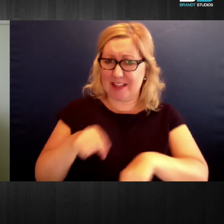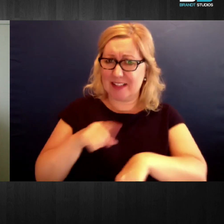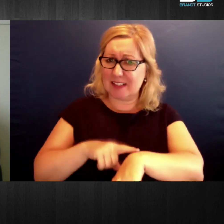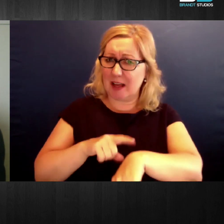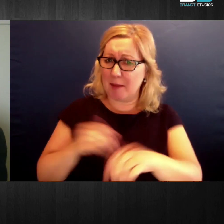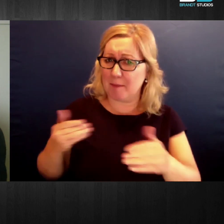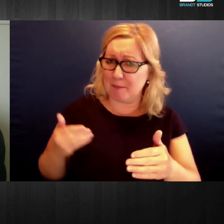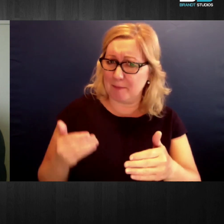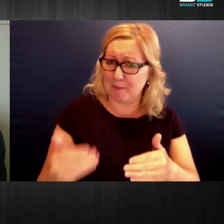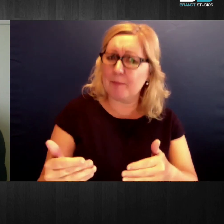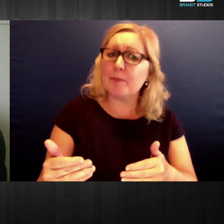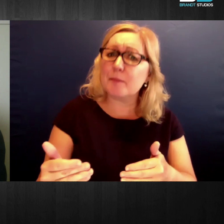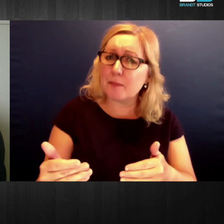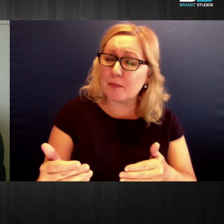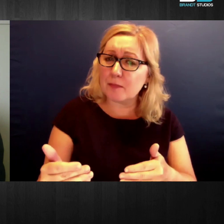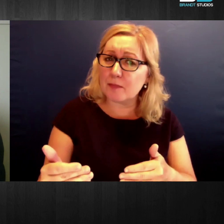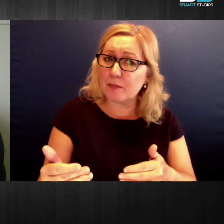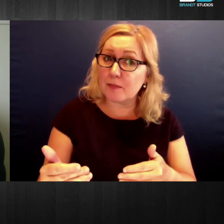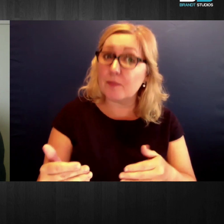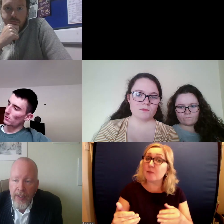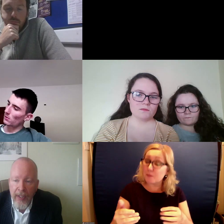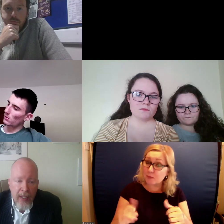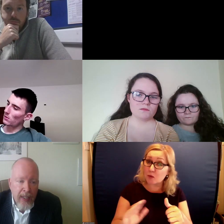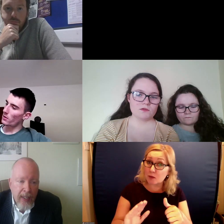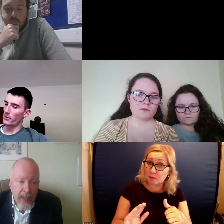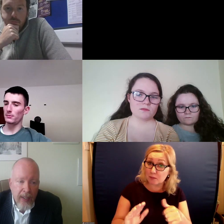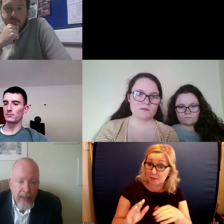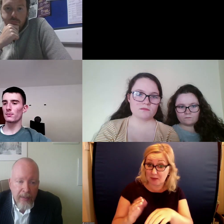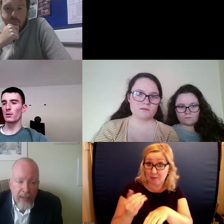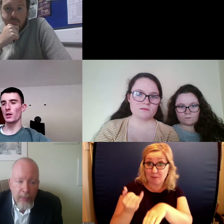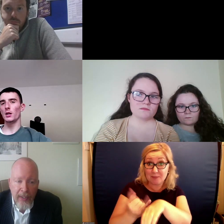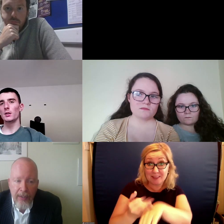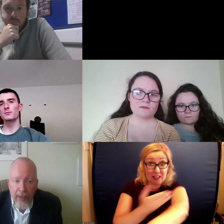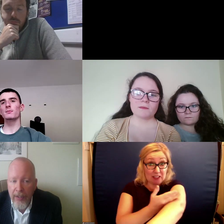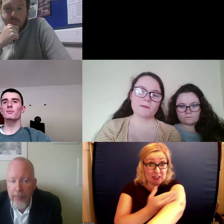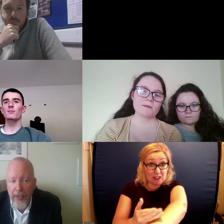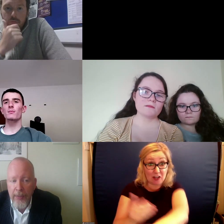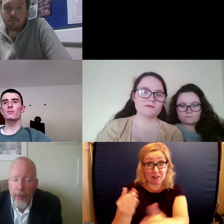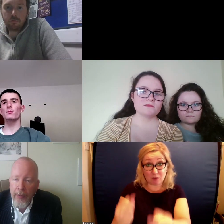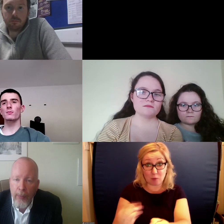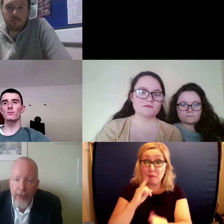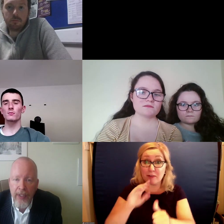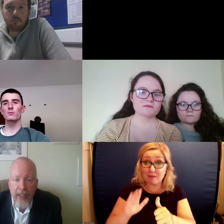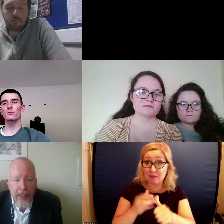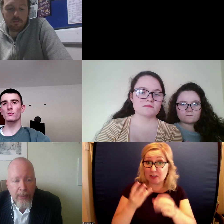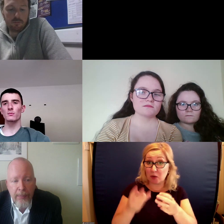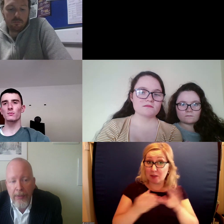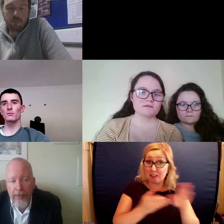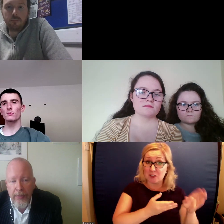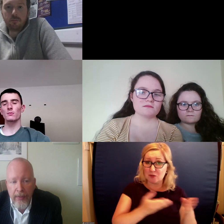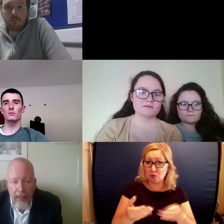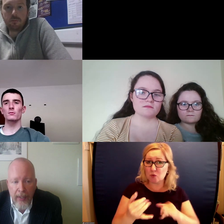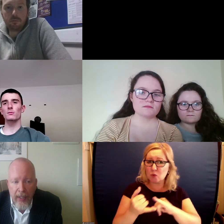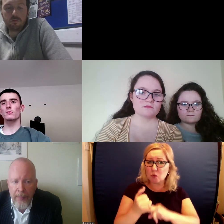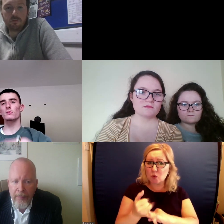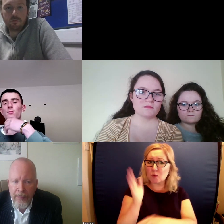briefly introduce the really amazing group of panelists we have today. And a little bit later, all of them will tell you more about their work, their